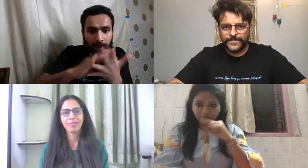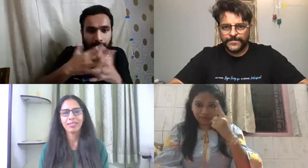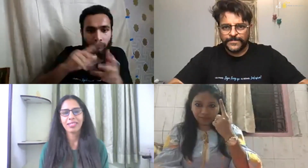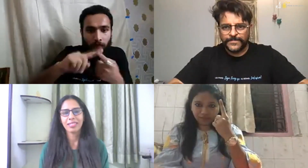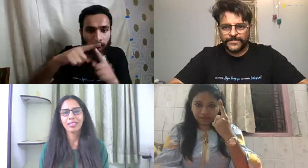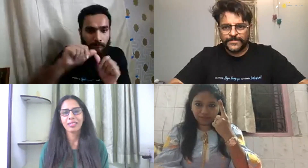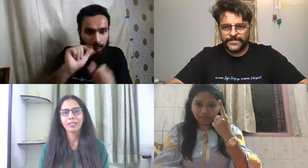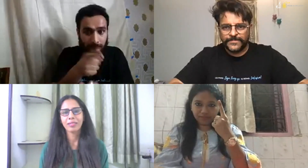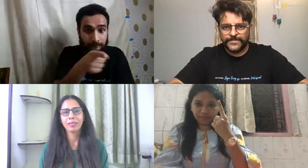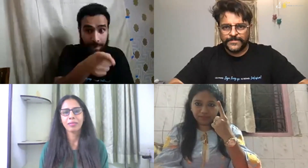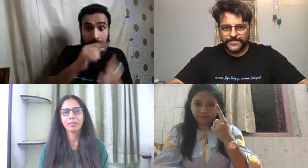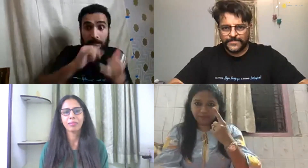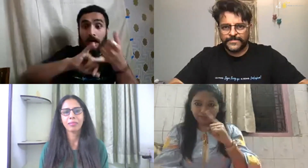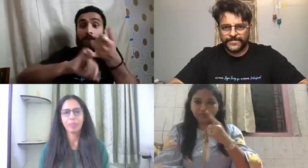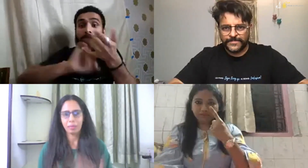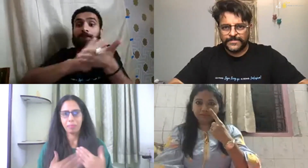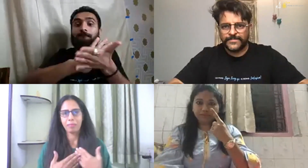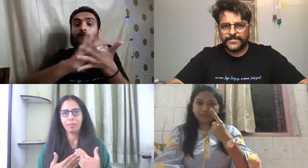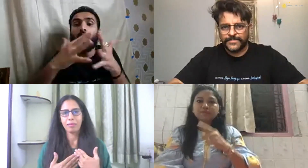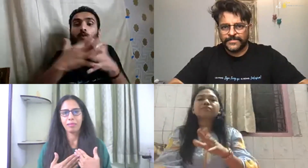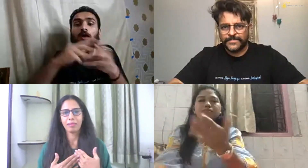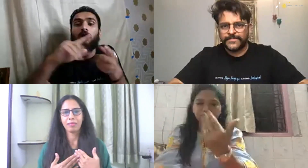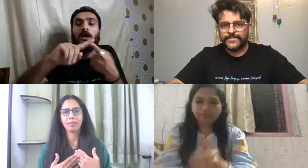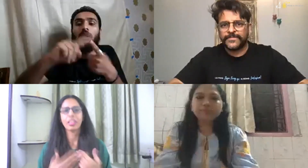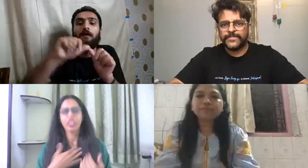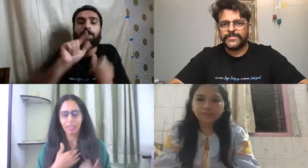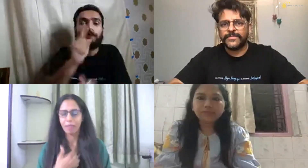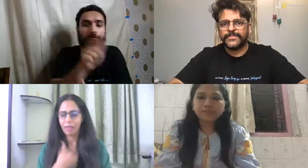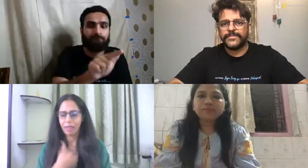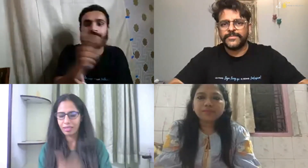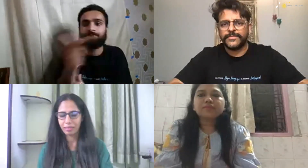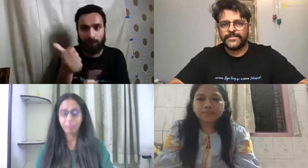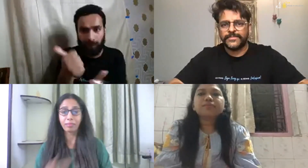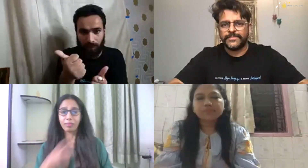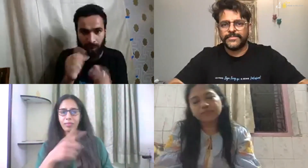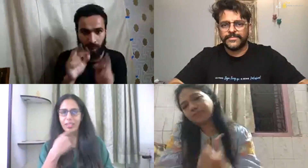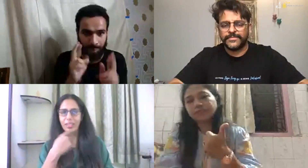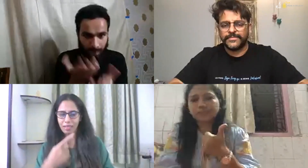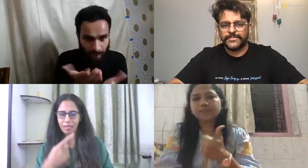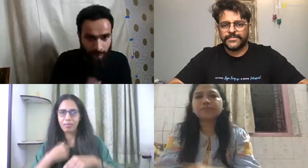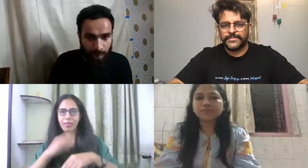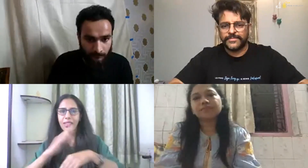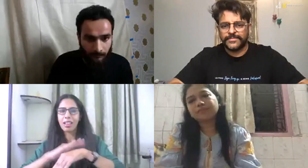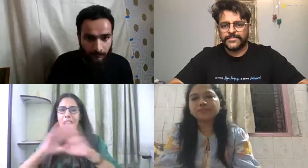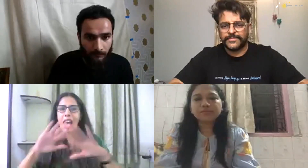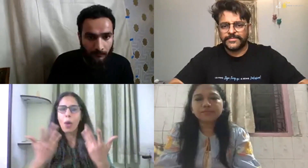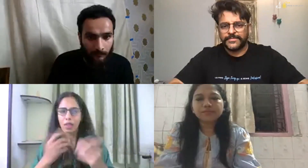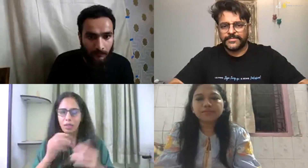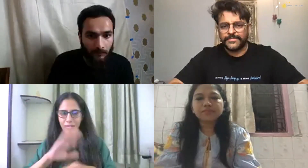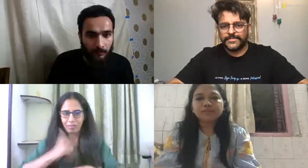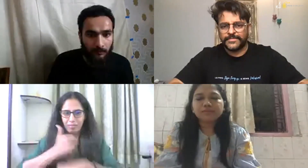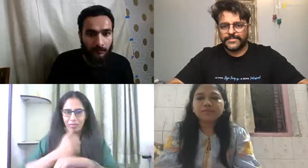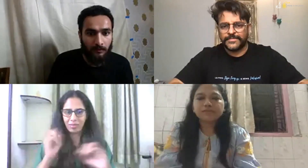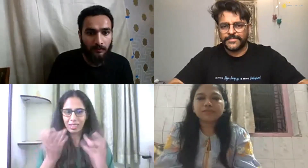turn. Shweta, we can start with you. Uh, yeah, Shweta, we can start with you, and then we'll come to